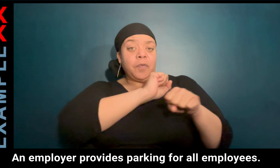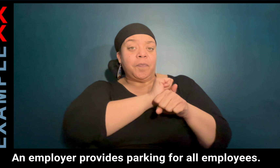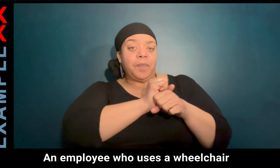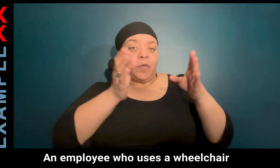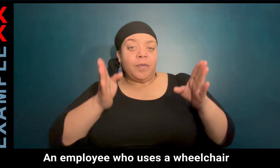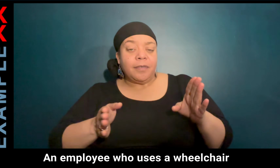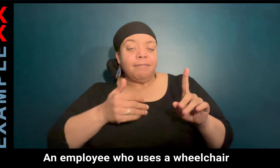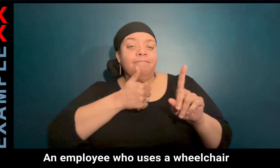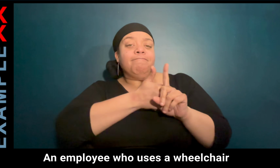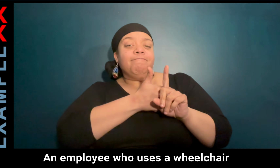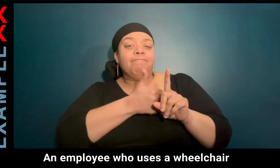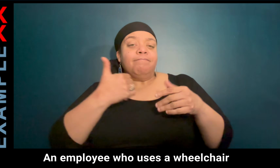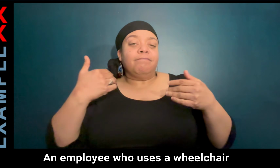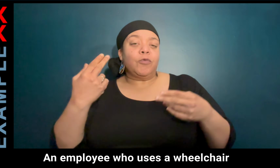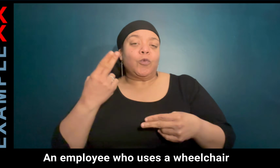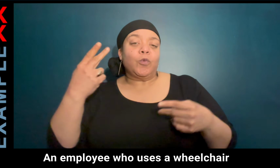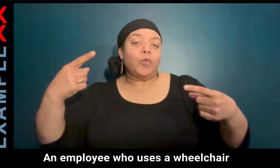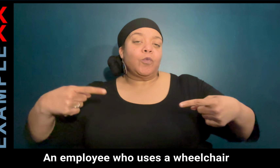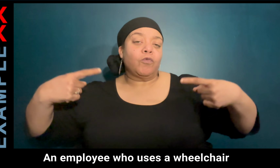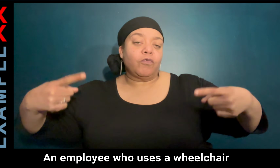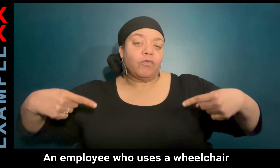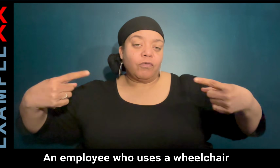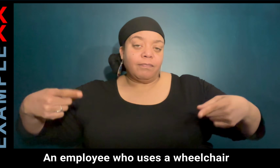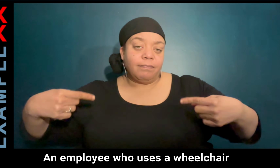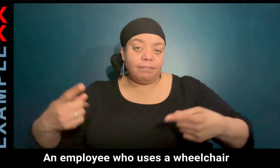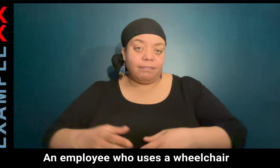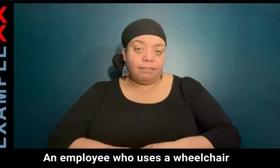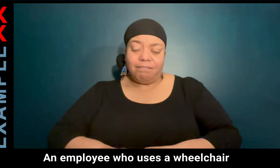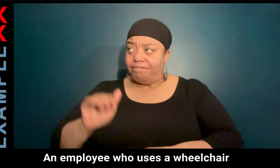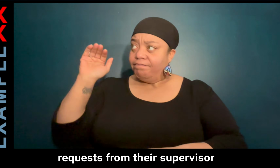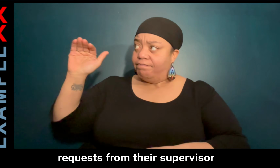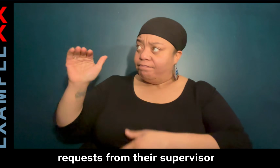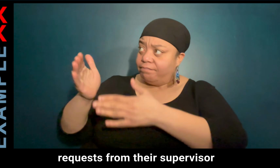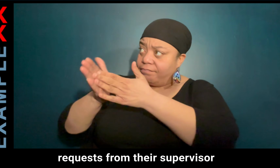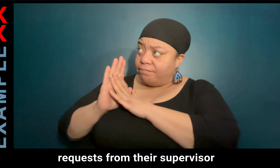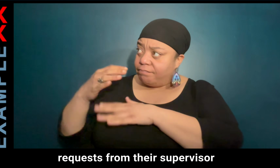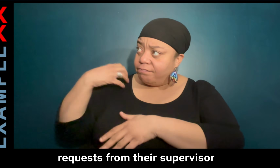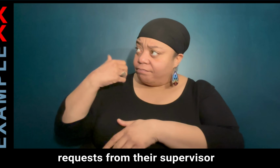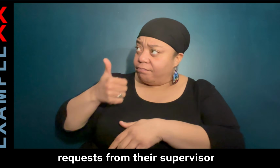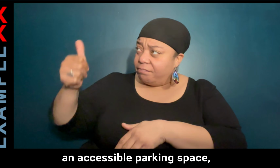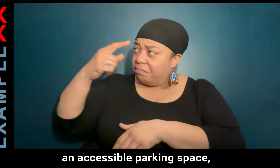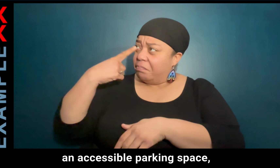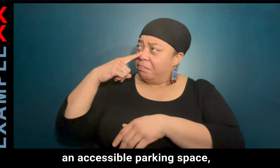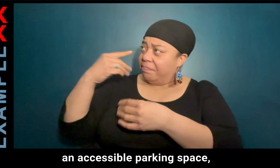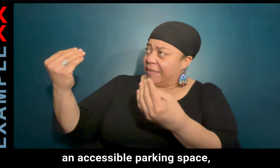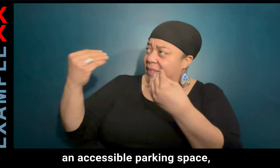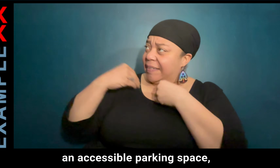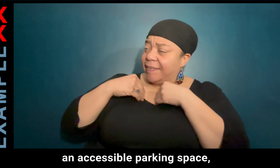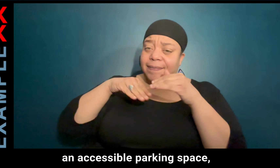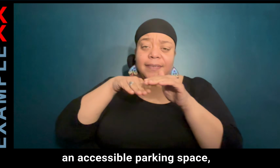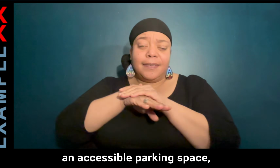An employee who uses a wheelchair requests from their supervisor an accessible parking space,